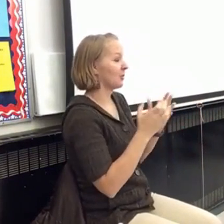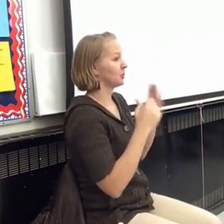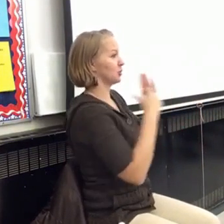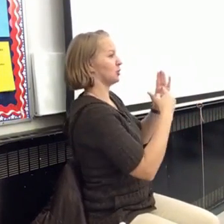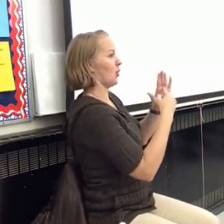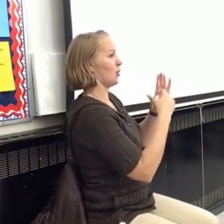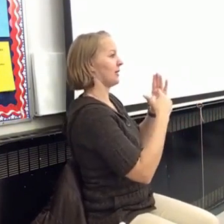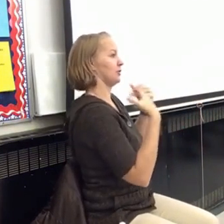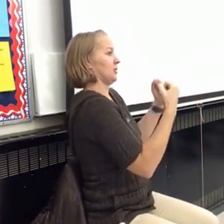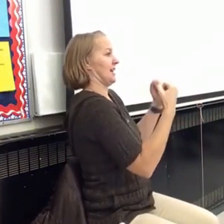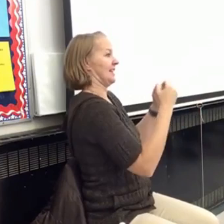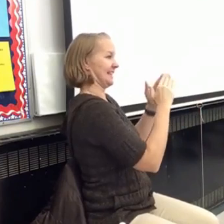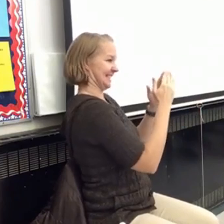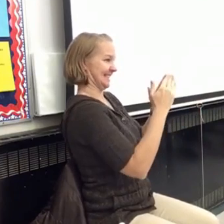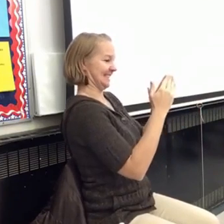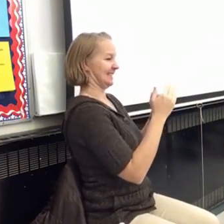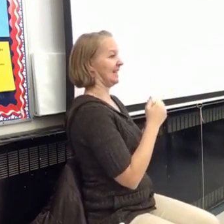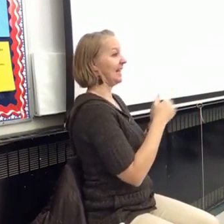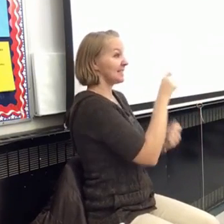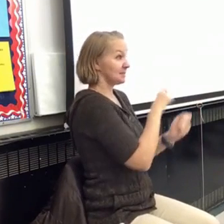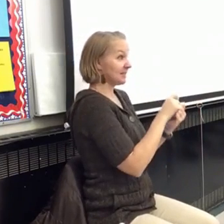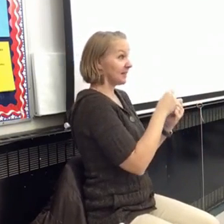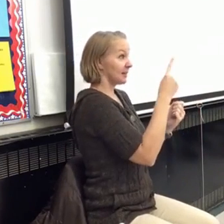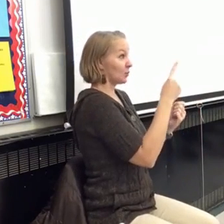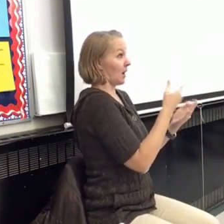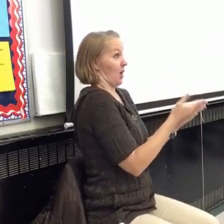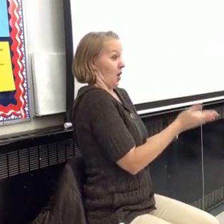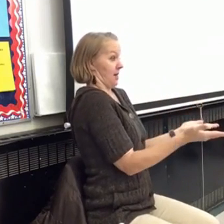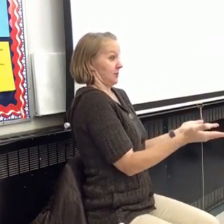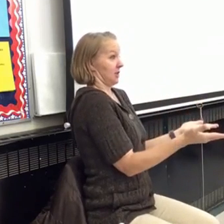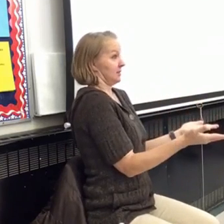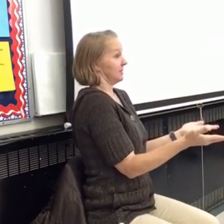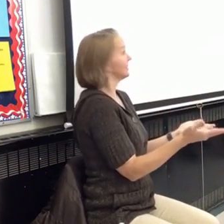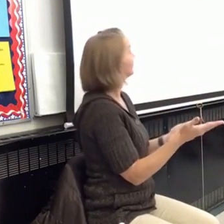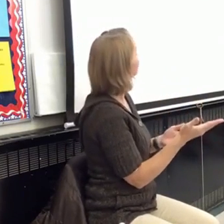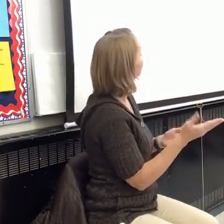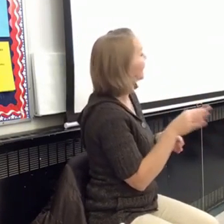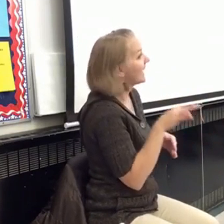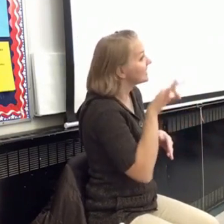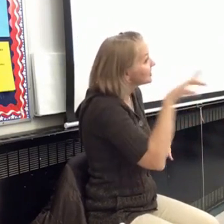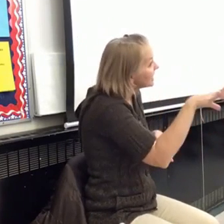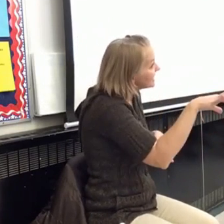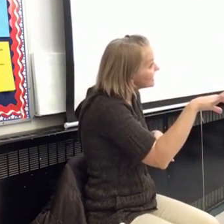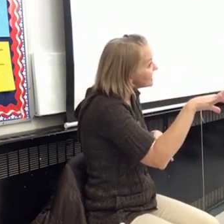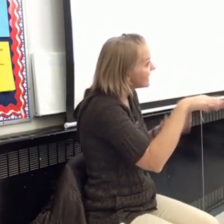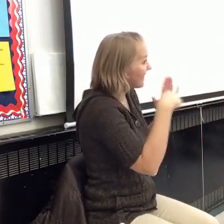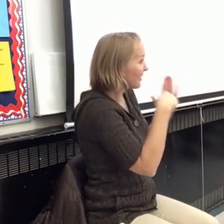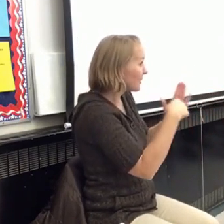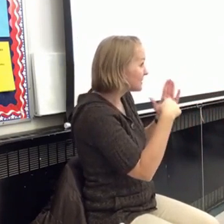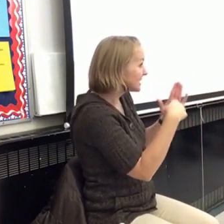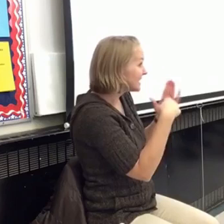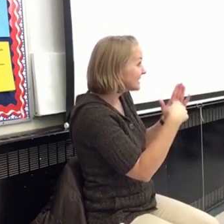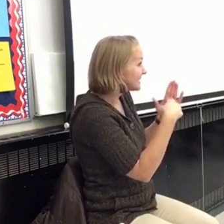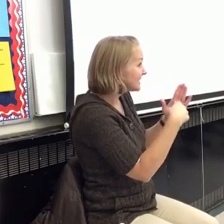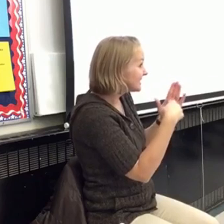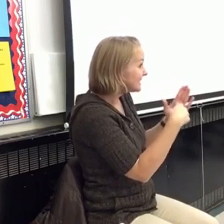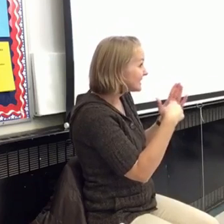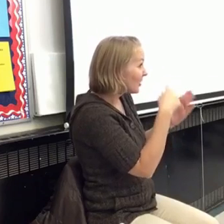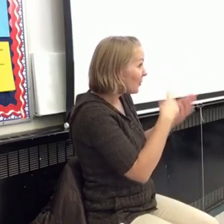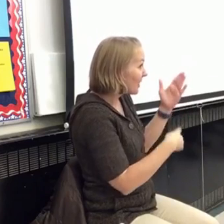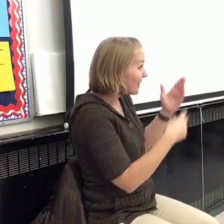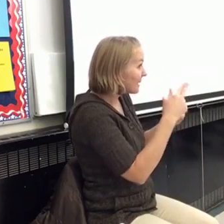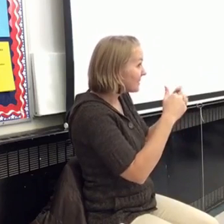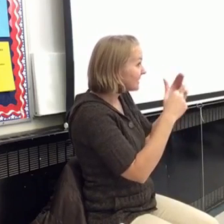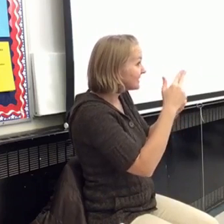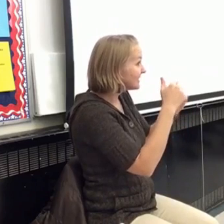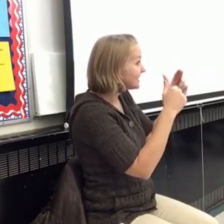show their strength. And in particular, there's one object, here's your hint, that represents what they